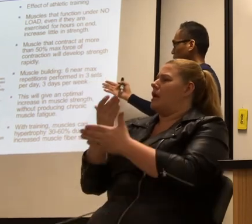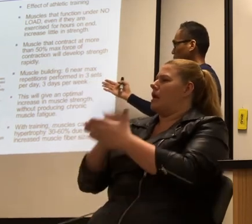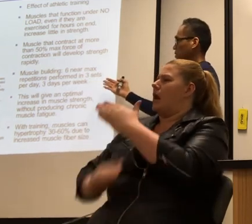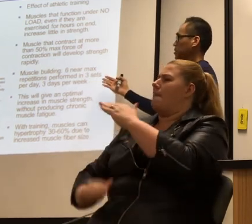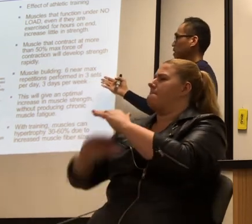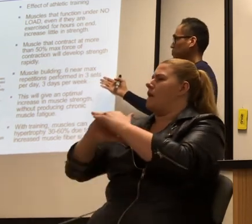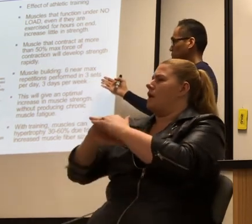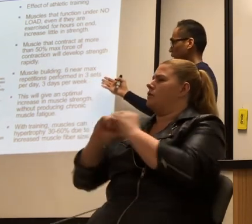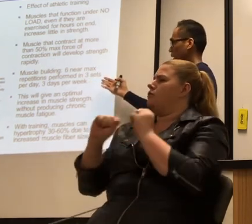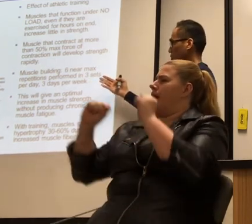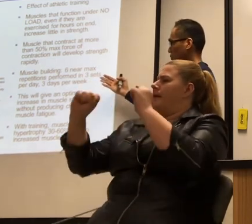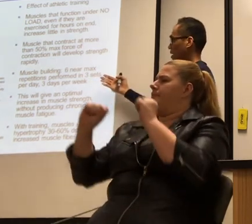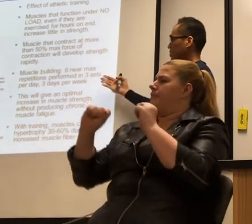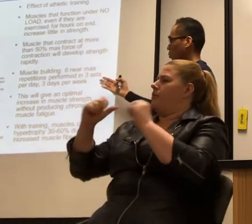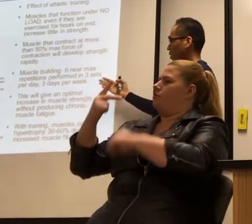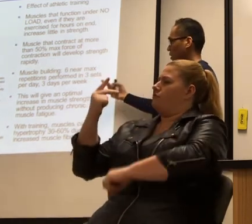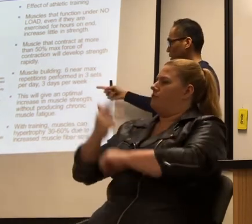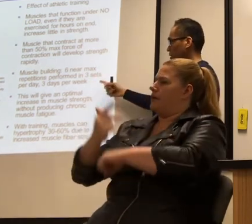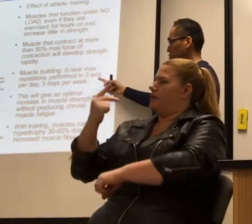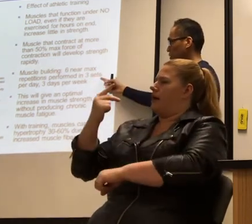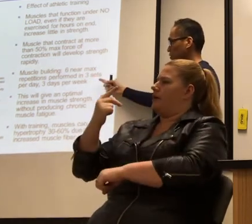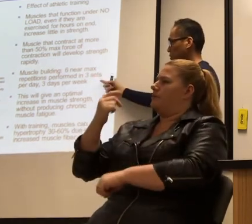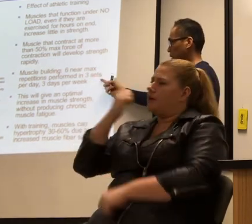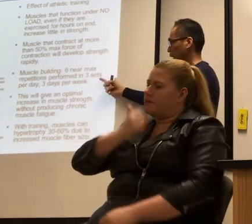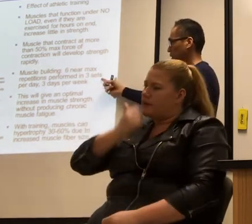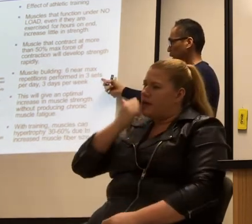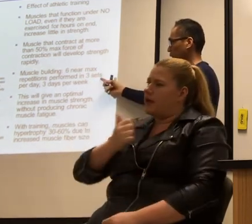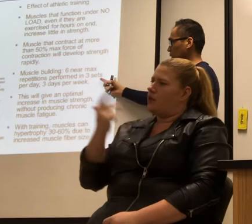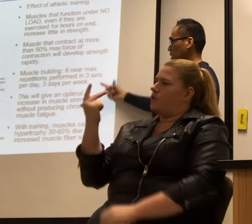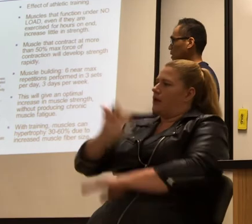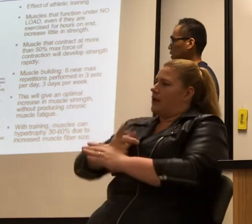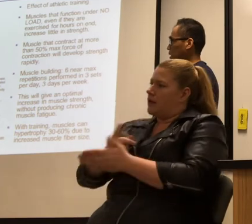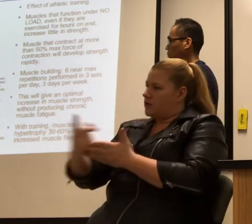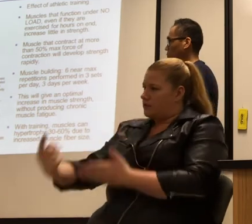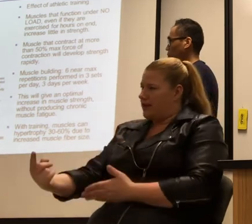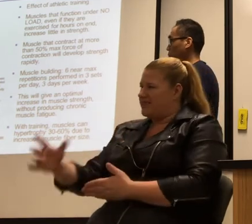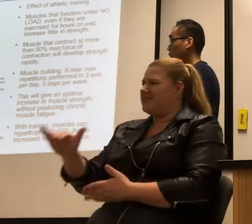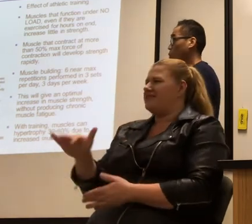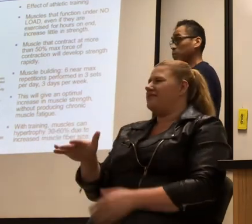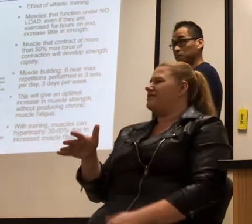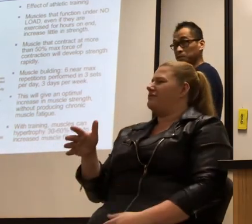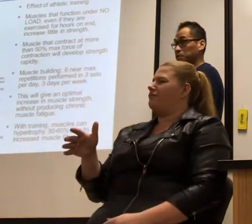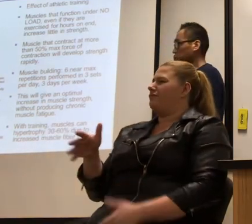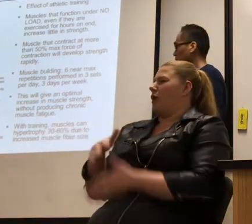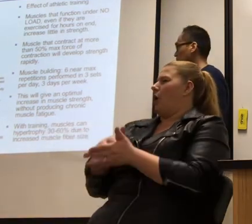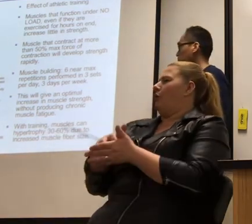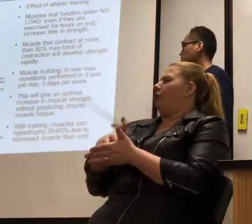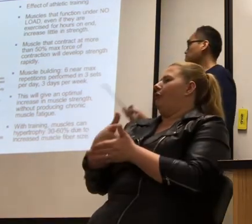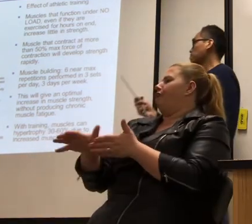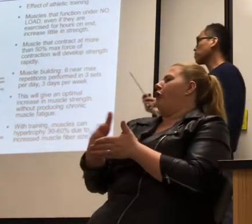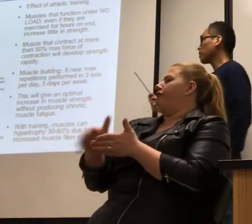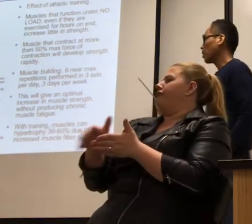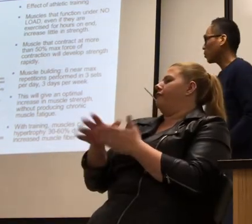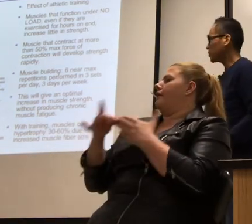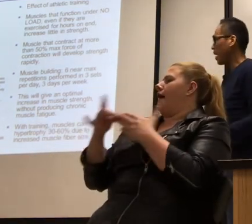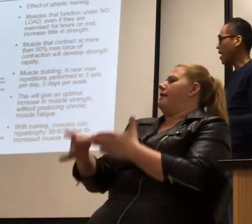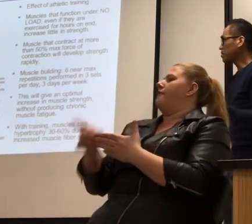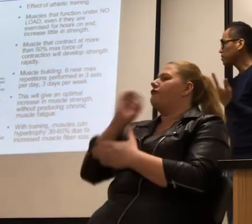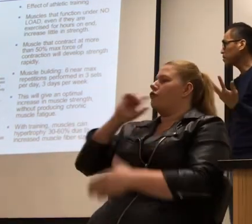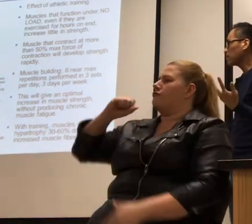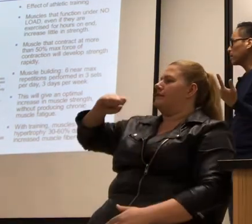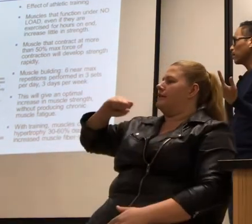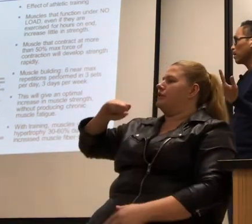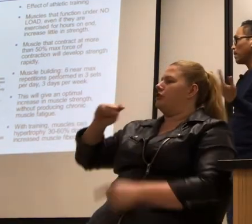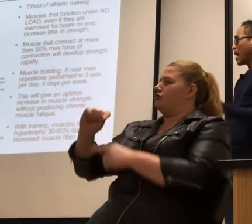performed in 3 sets per day, 3 days per week, it's a rough general guideline for what we call resistance training. What's